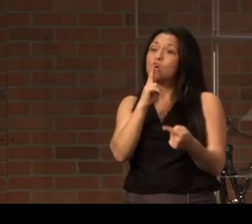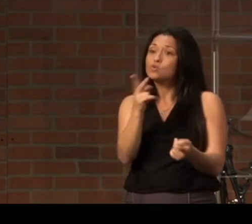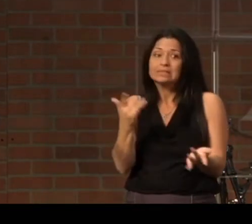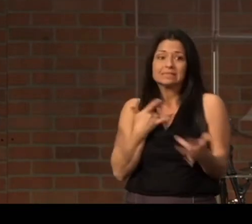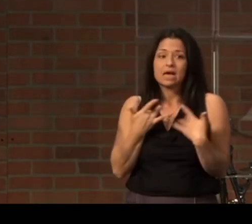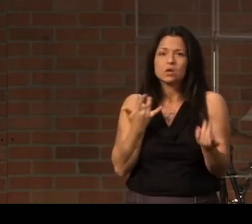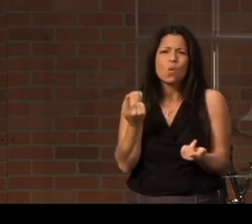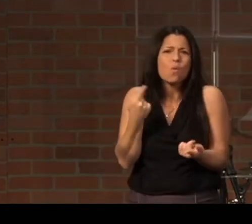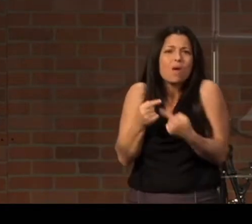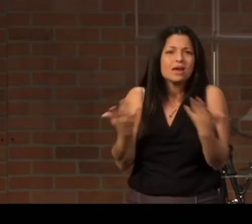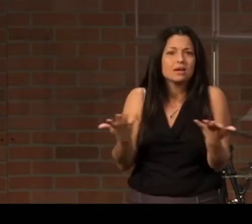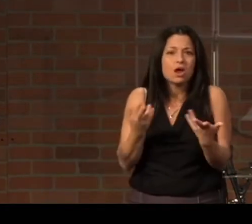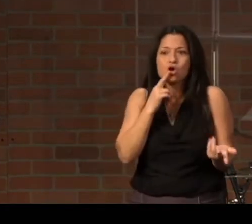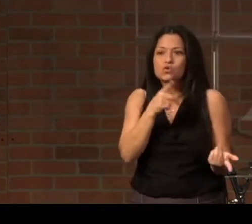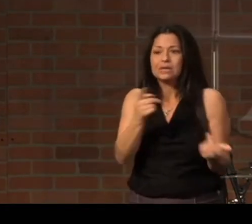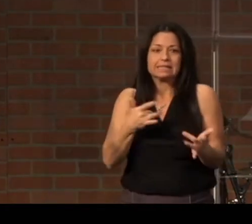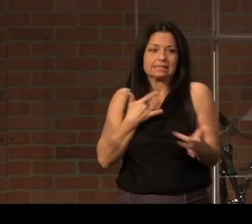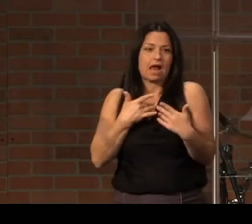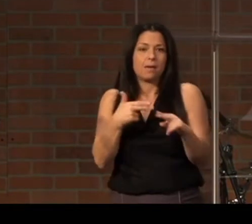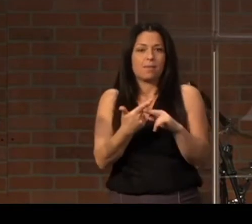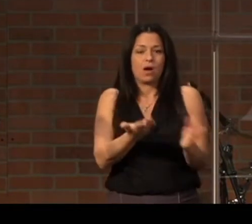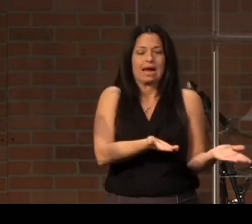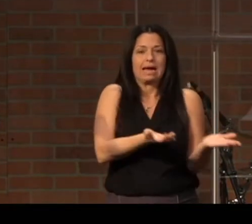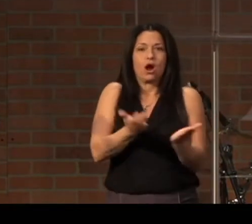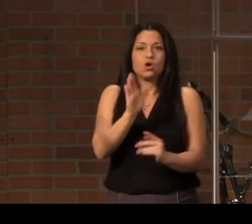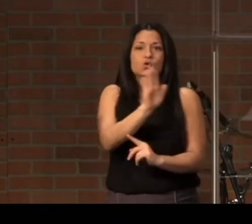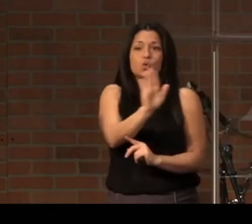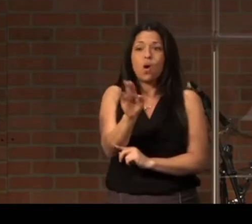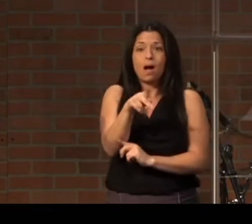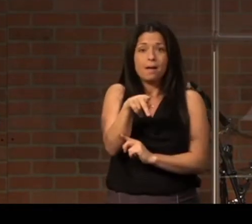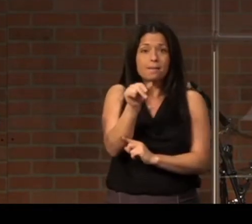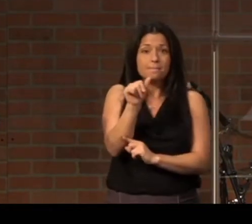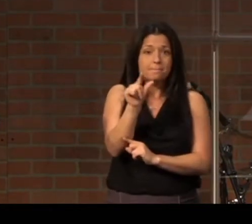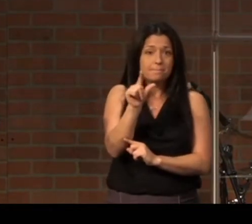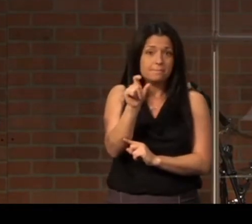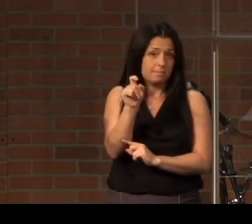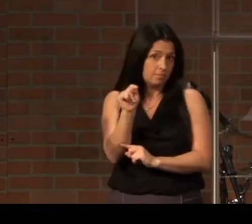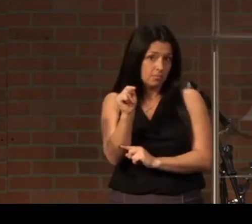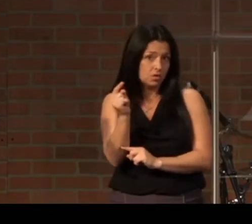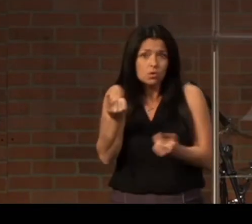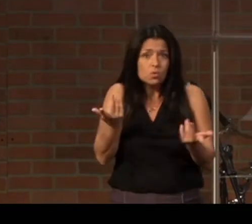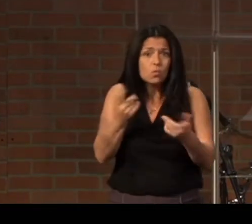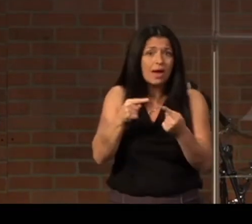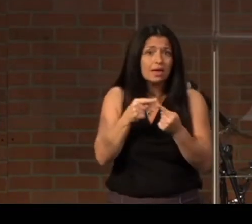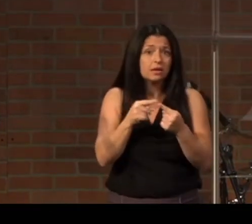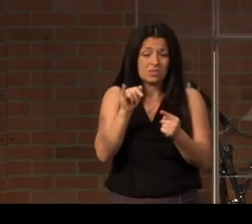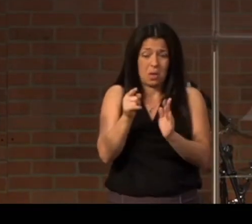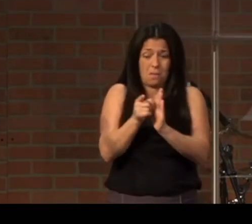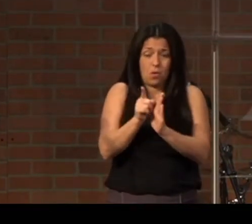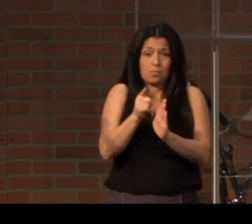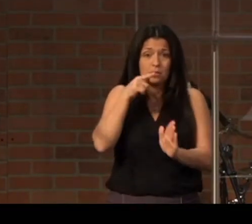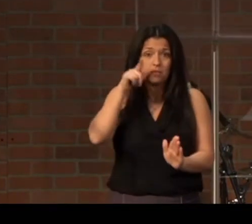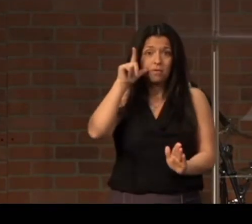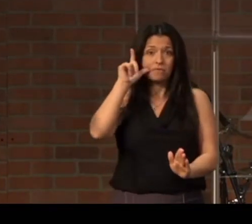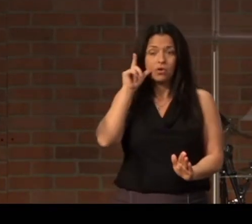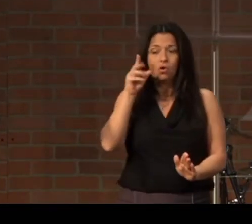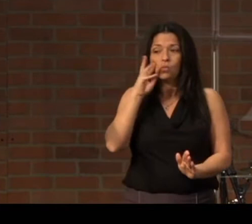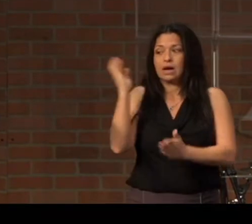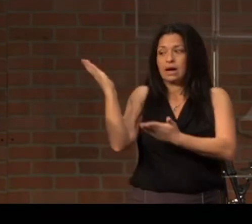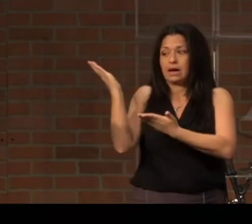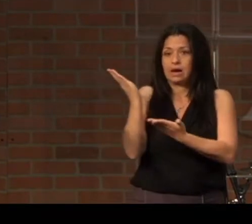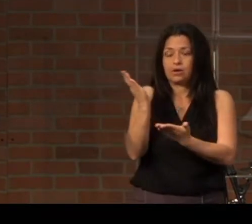excited? When are you excited about carrying your pallet? When? When a moment before you were carried